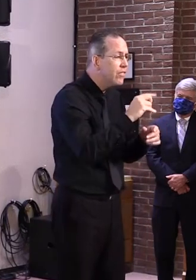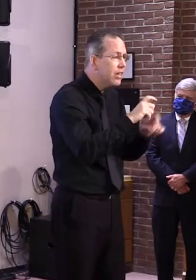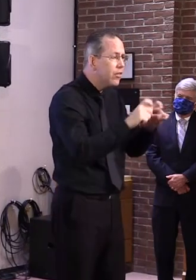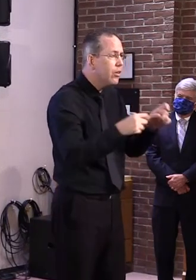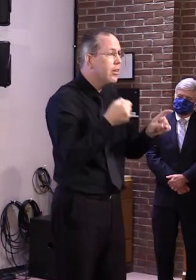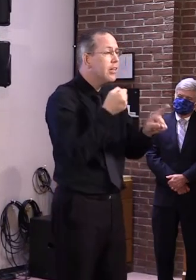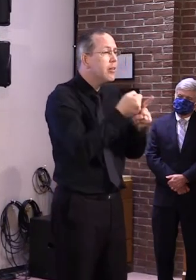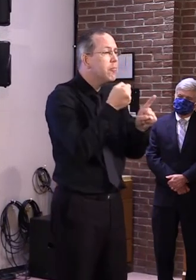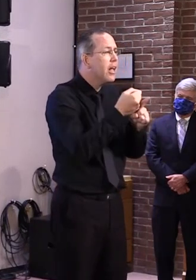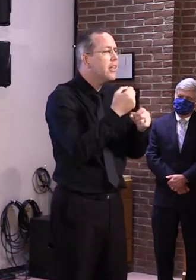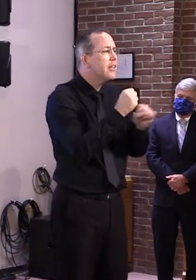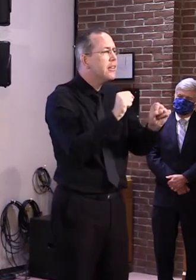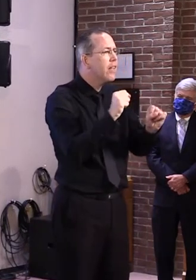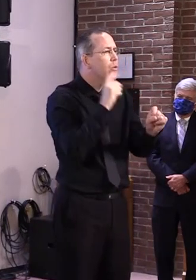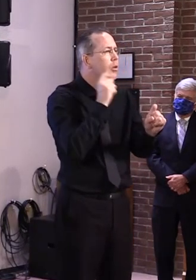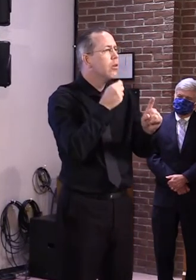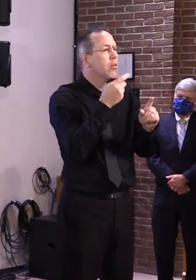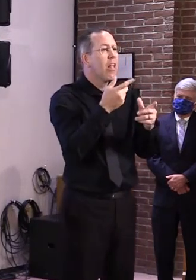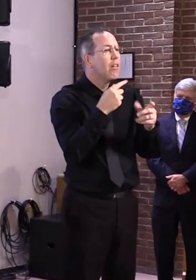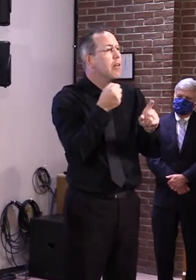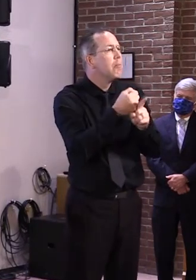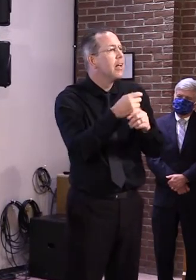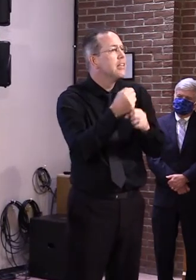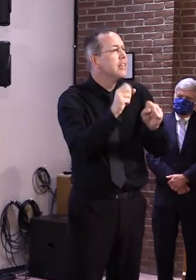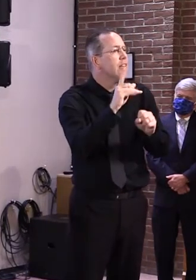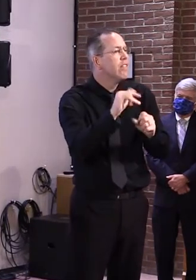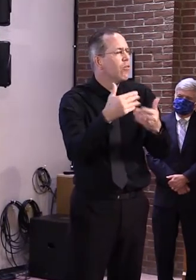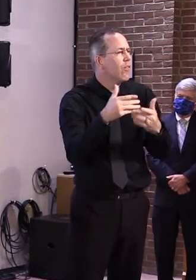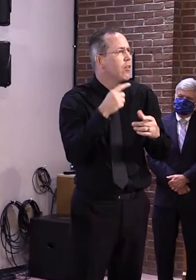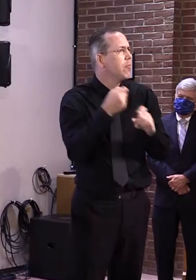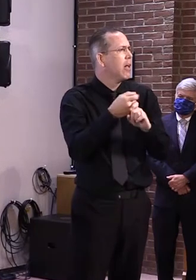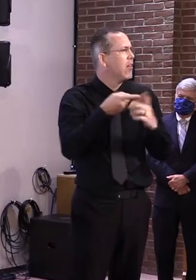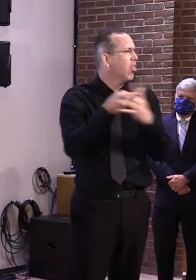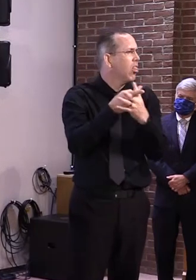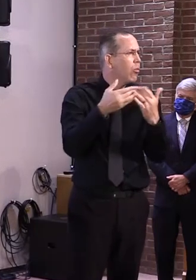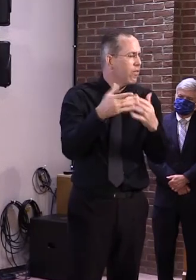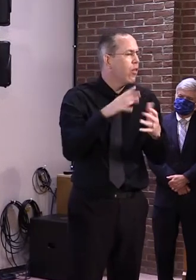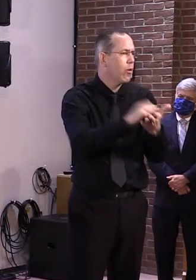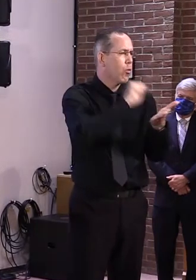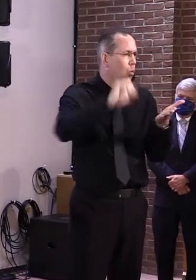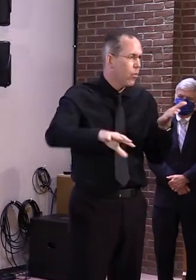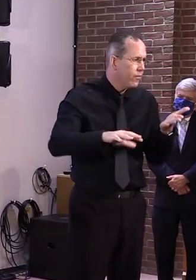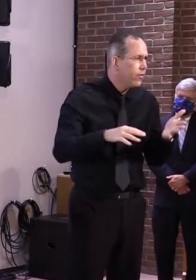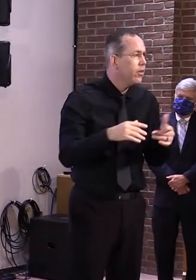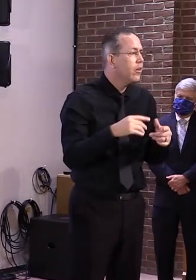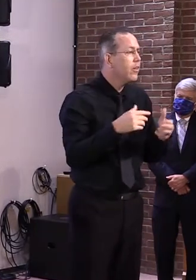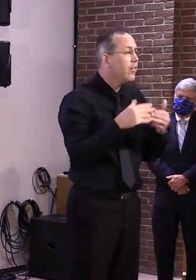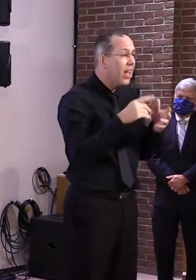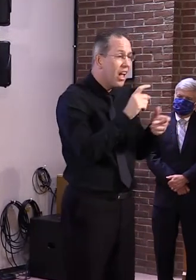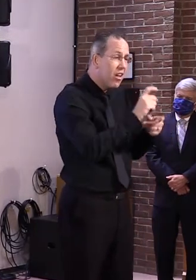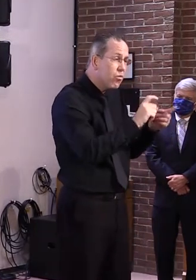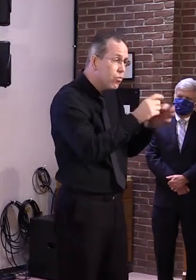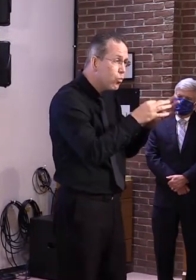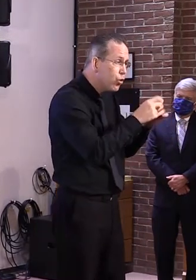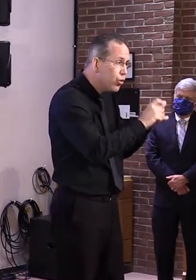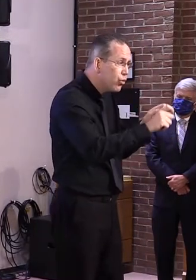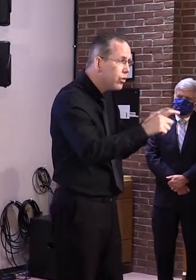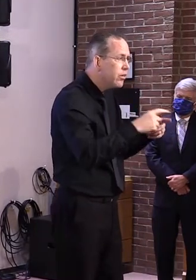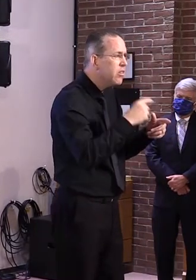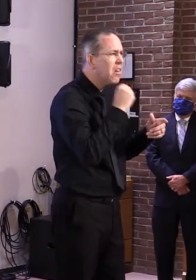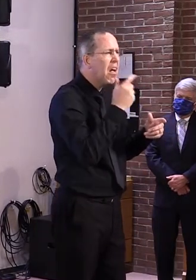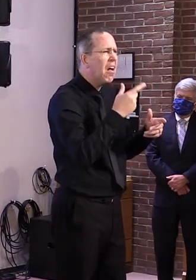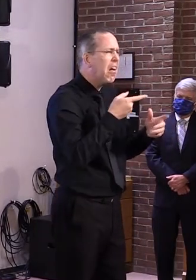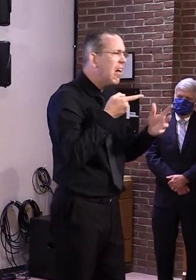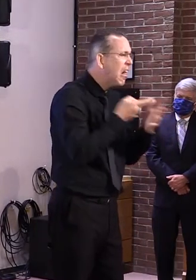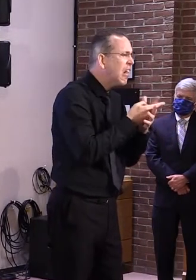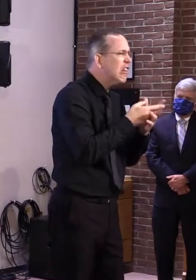content. Second, if a sign is not either profane, grotesque, advocates illegal activity, or